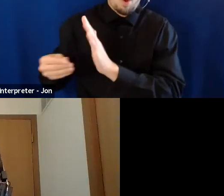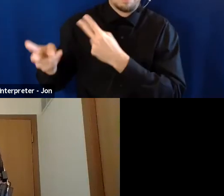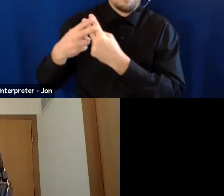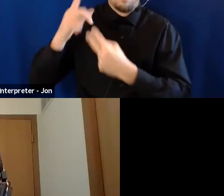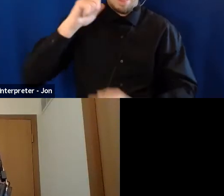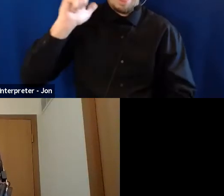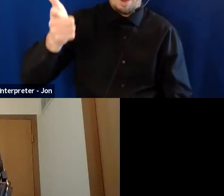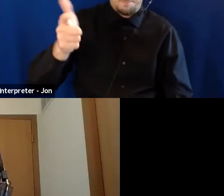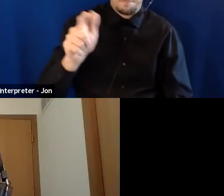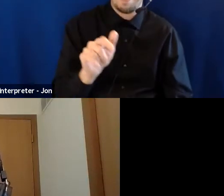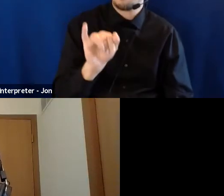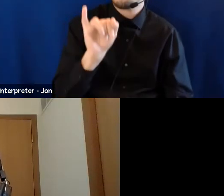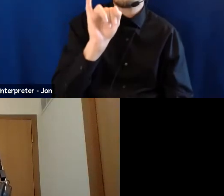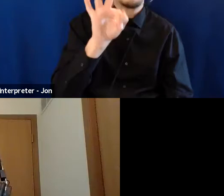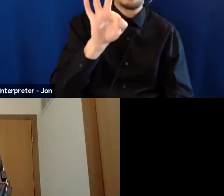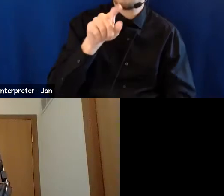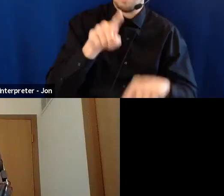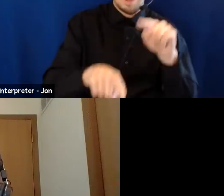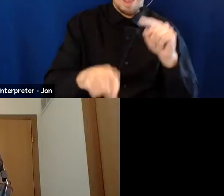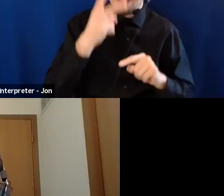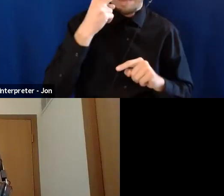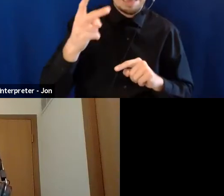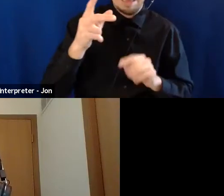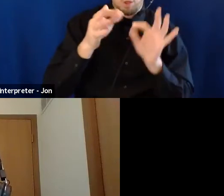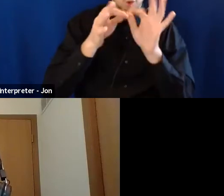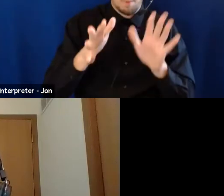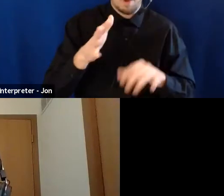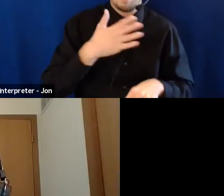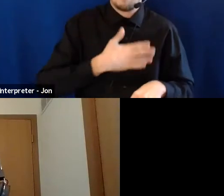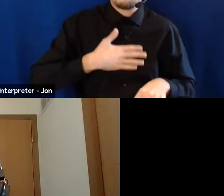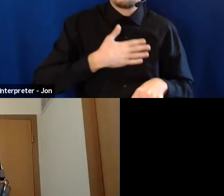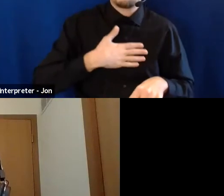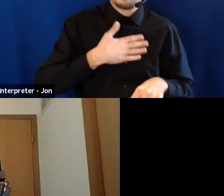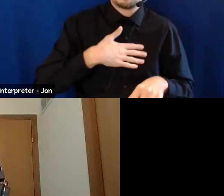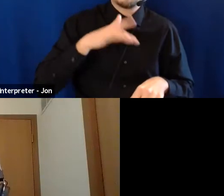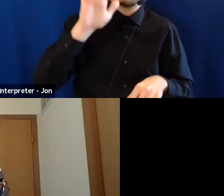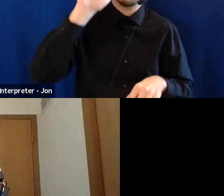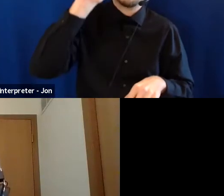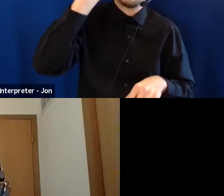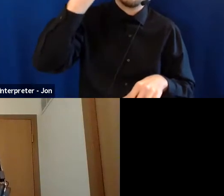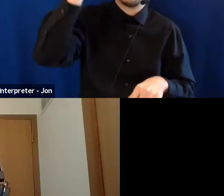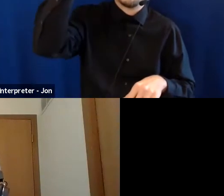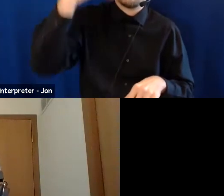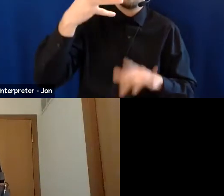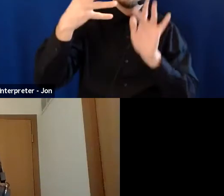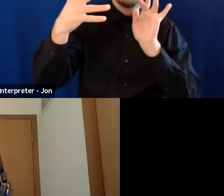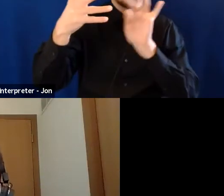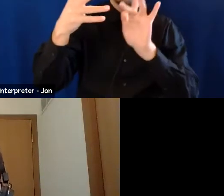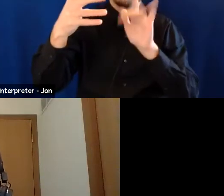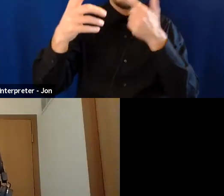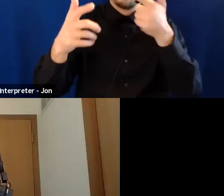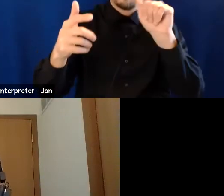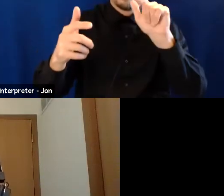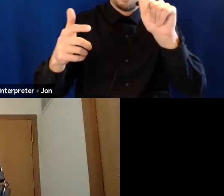And if you can't see him, make sure you're in, if you can't see the ASL interpreter, make sure you're in the gallery view.